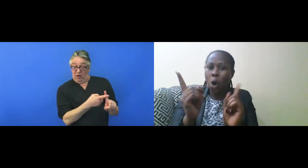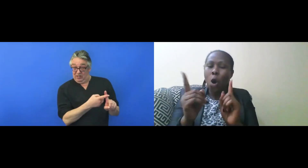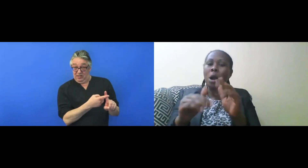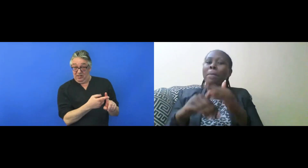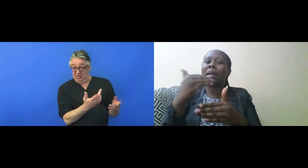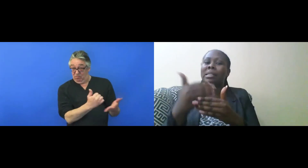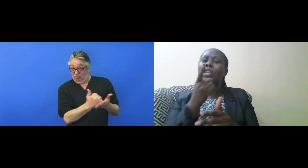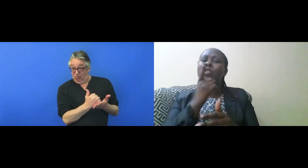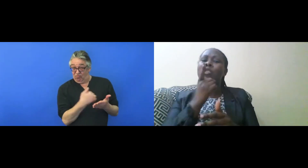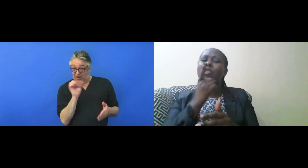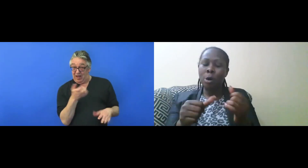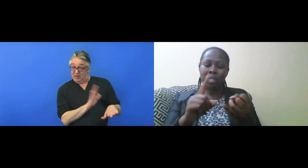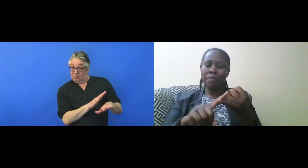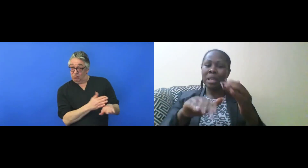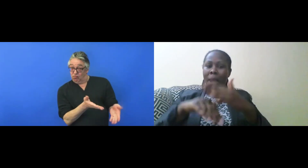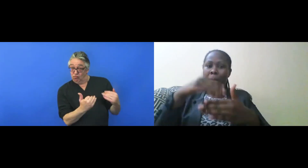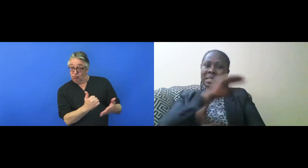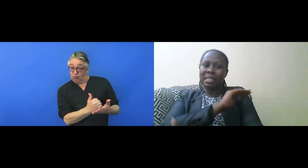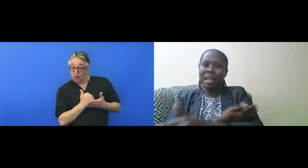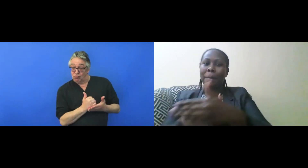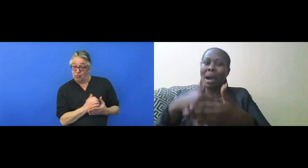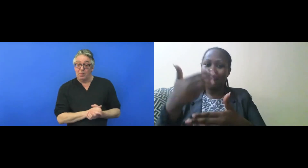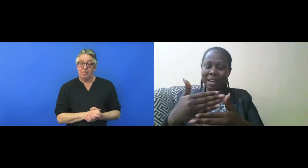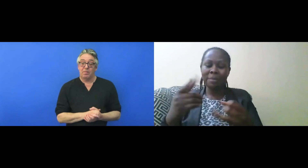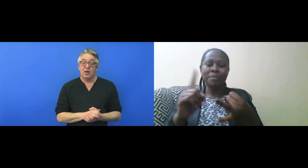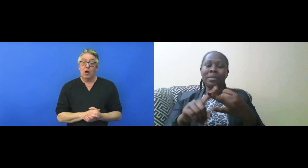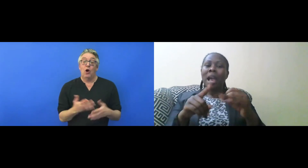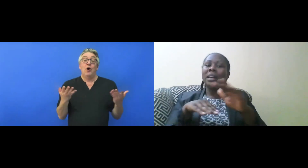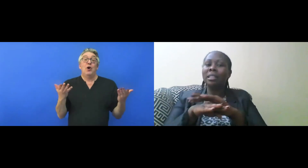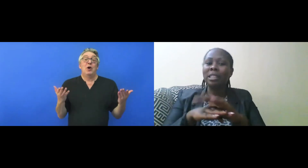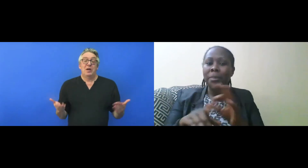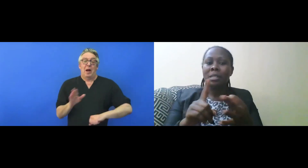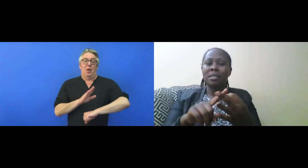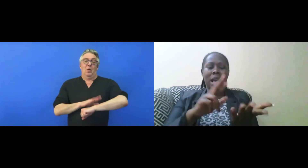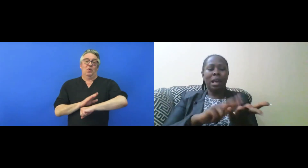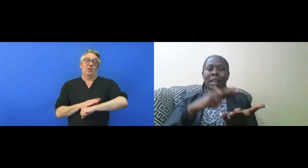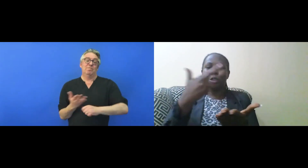heard what other panelists have said, talking about capacity building,